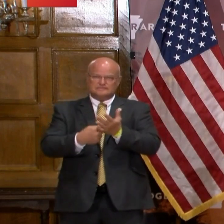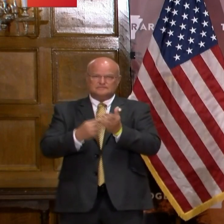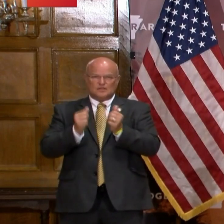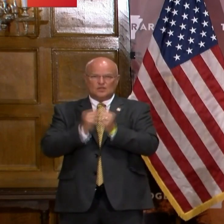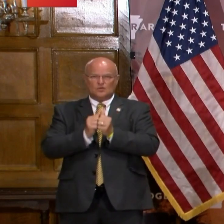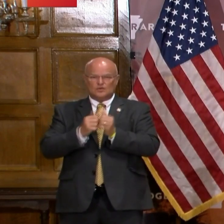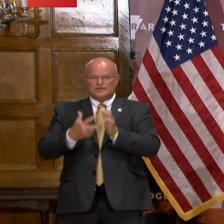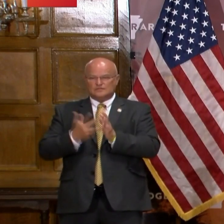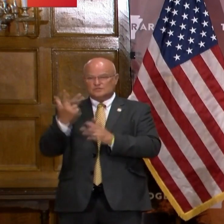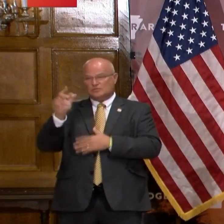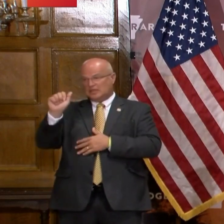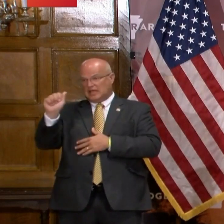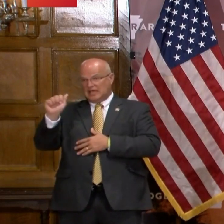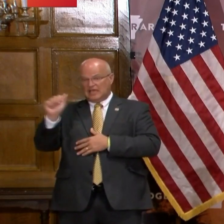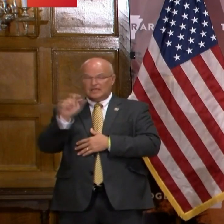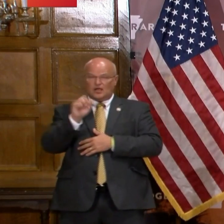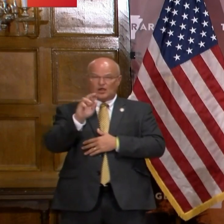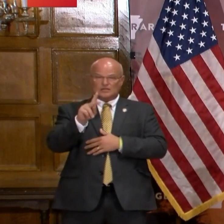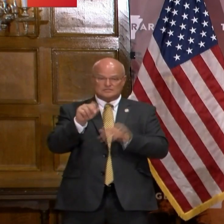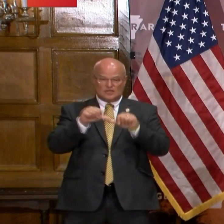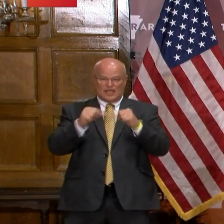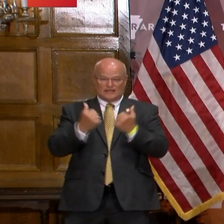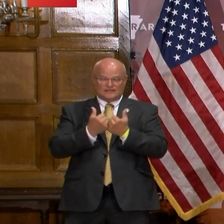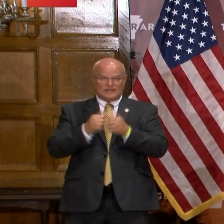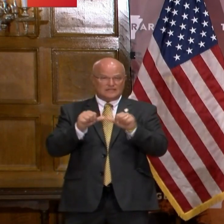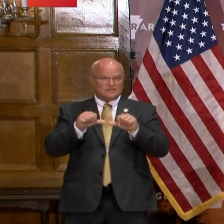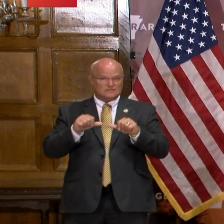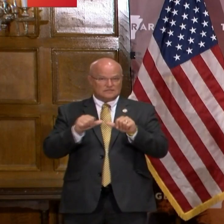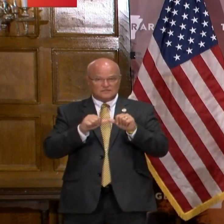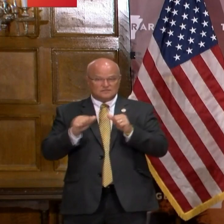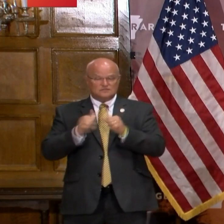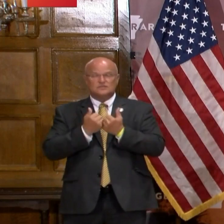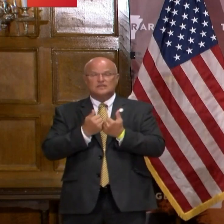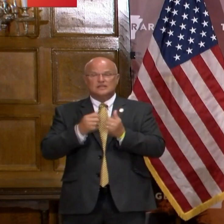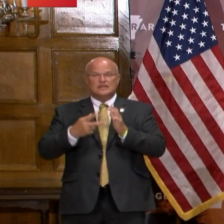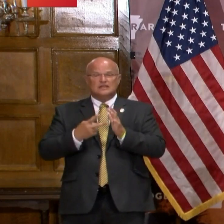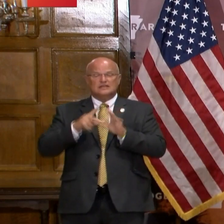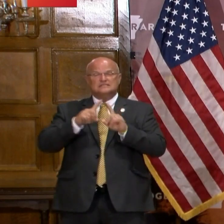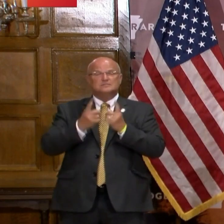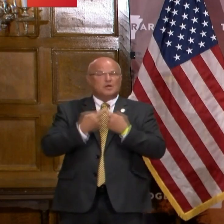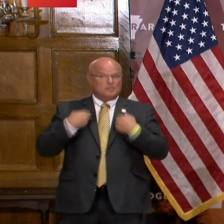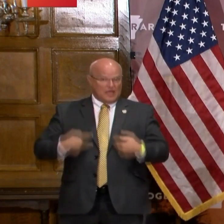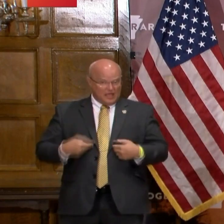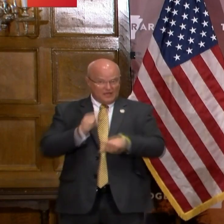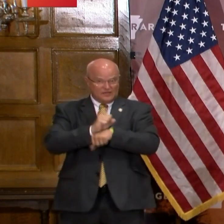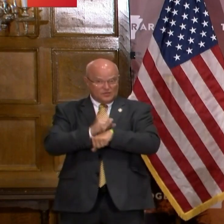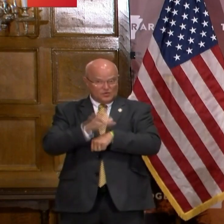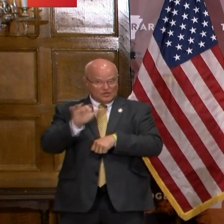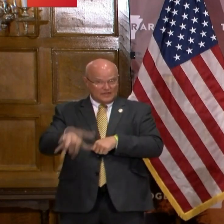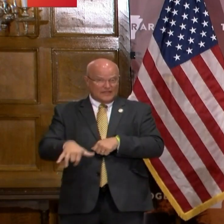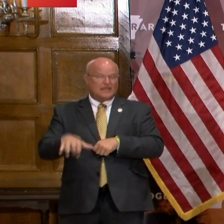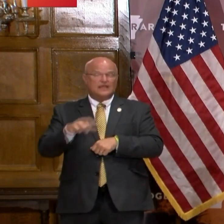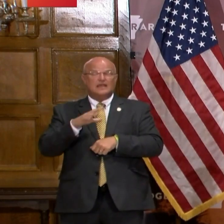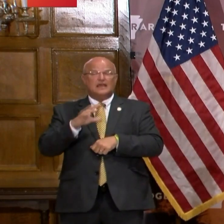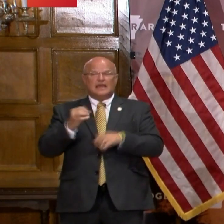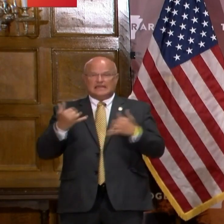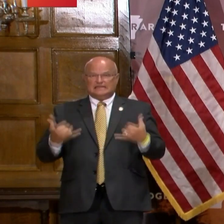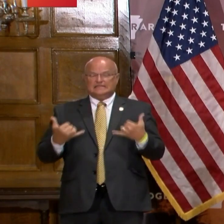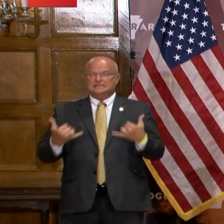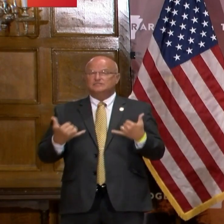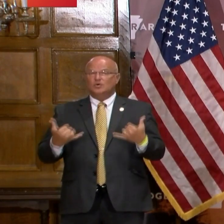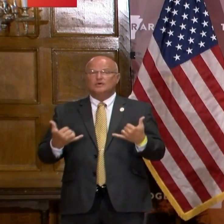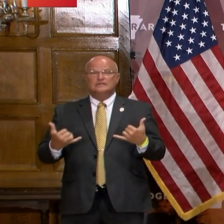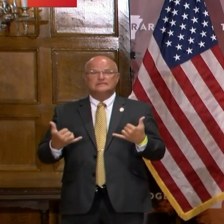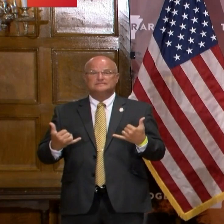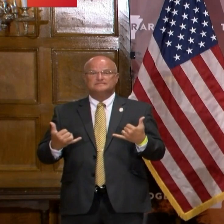with AAA, the Arkansas Athletic Association. Department of Health has worked very hard on this, and at this